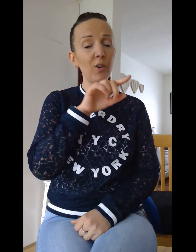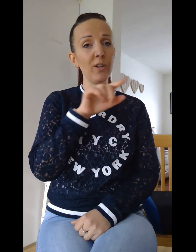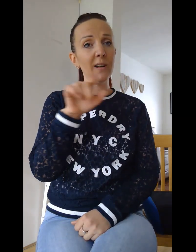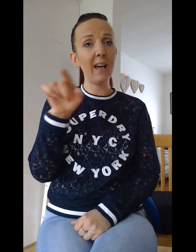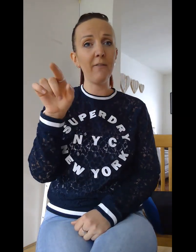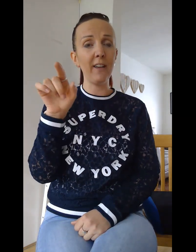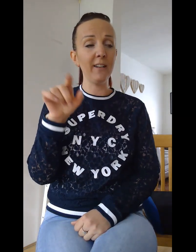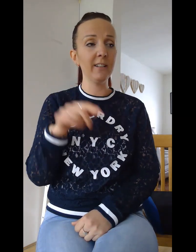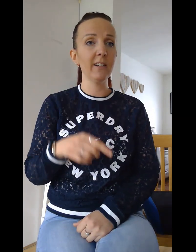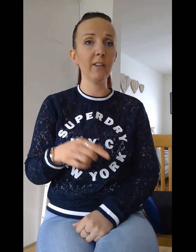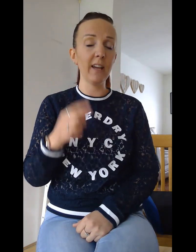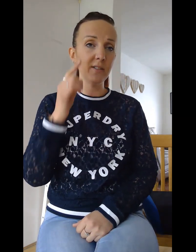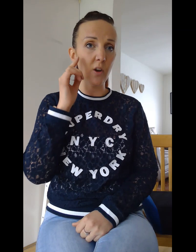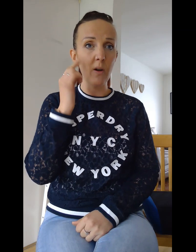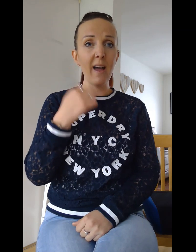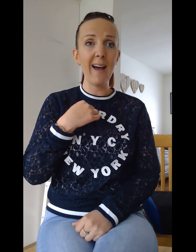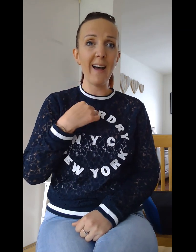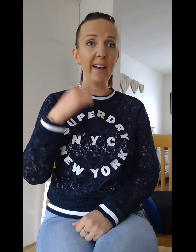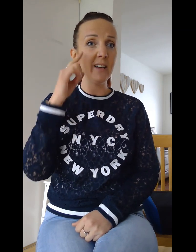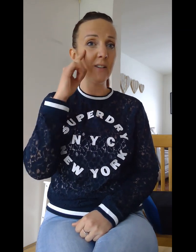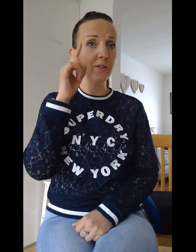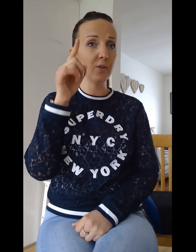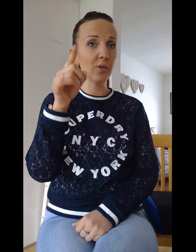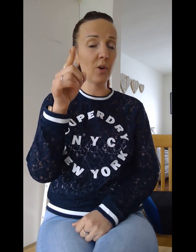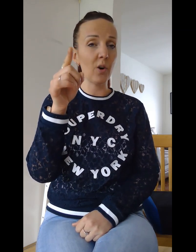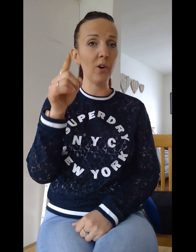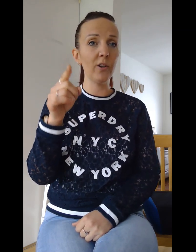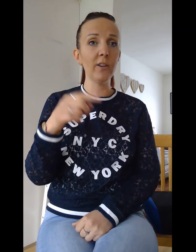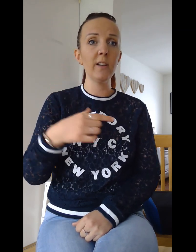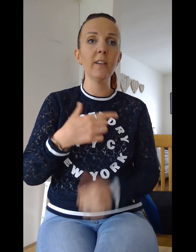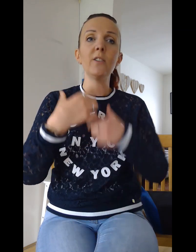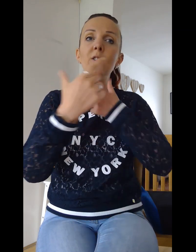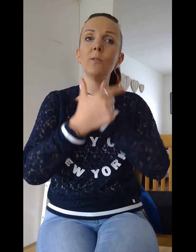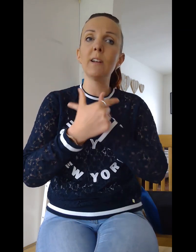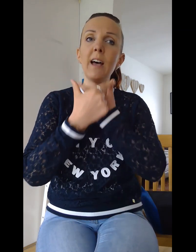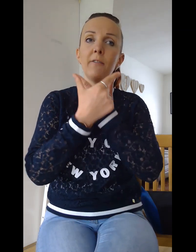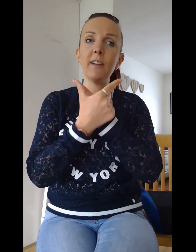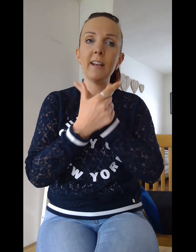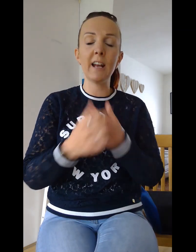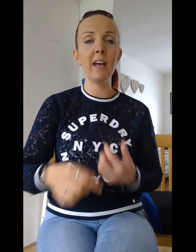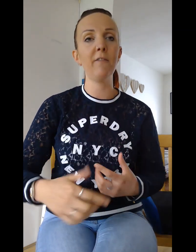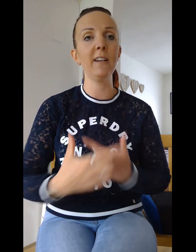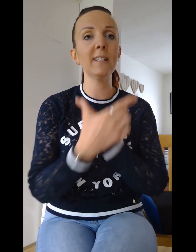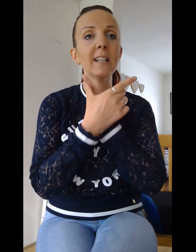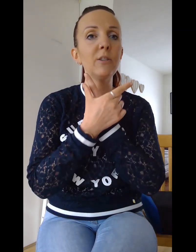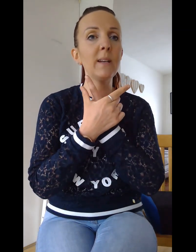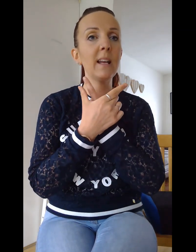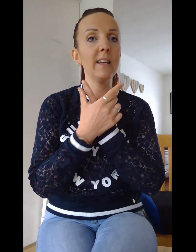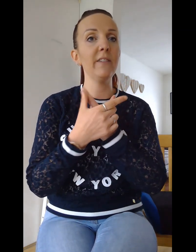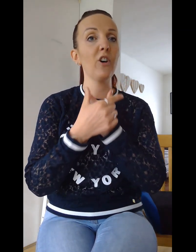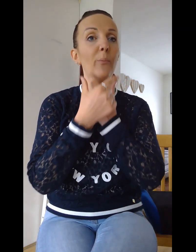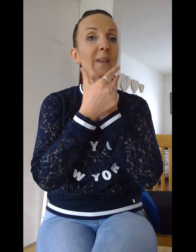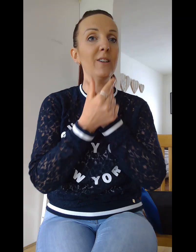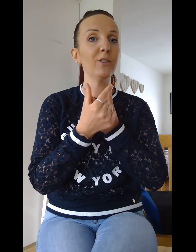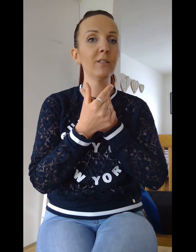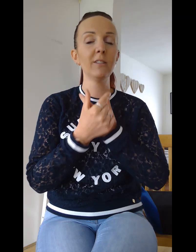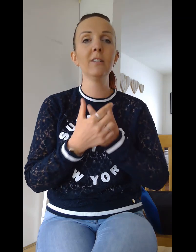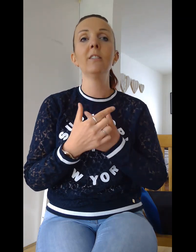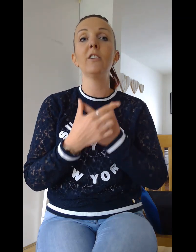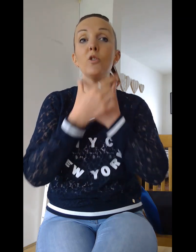you laughing. Okay, so I saw you laughing. And laughing is a little bit like you've got a beard and you're